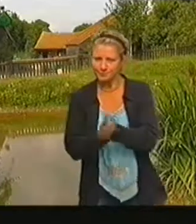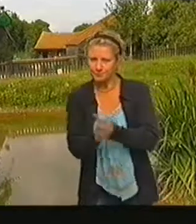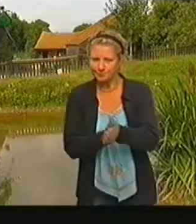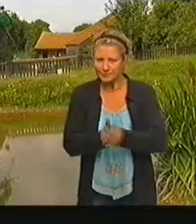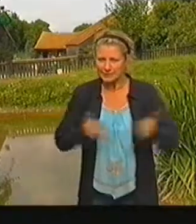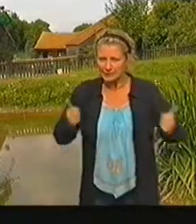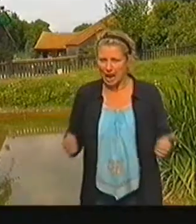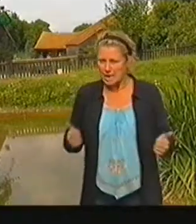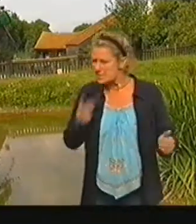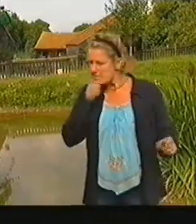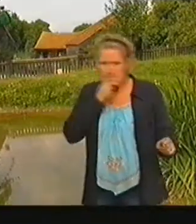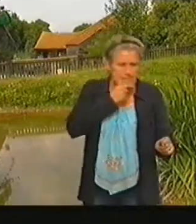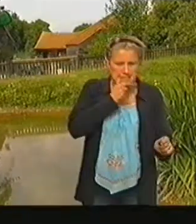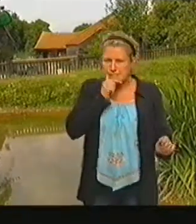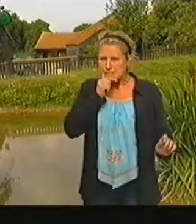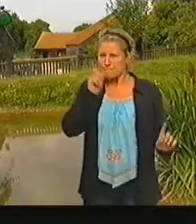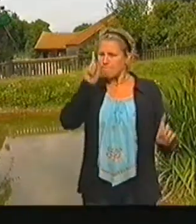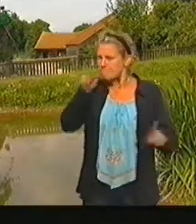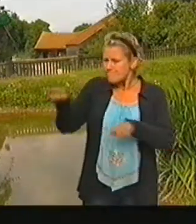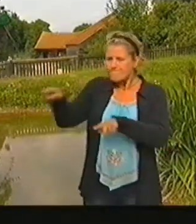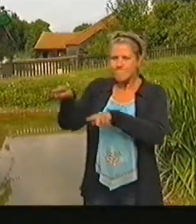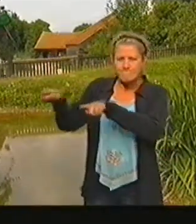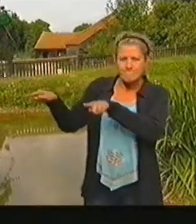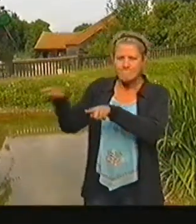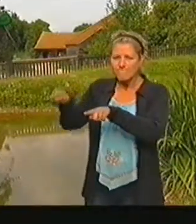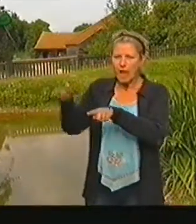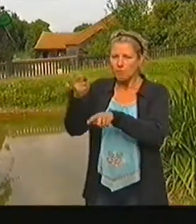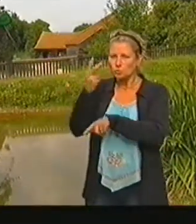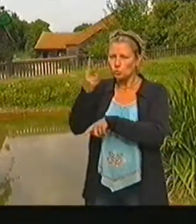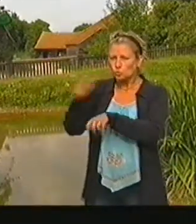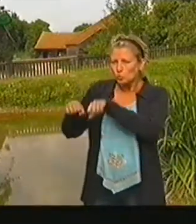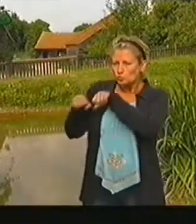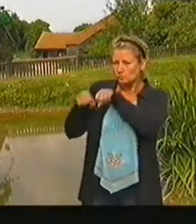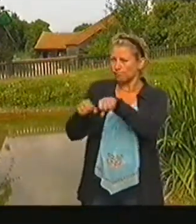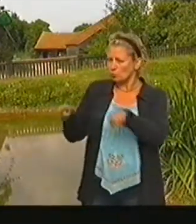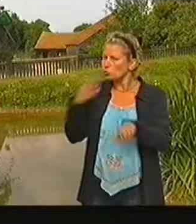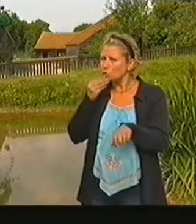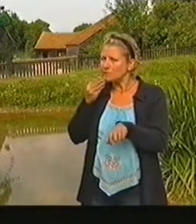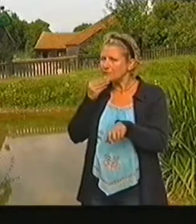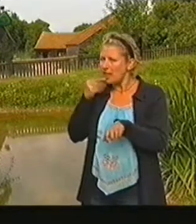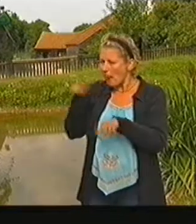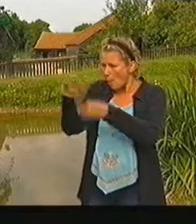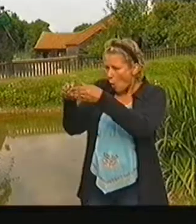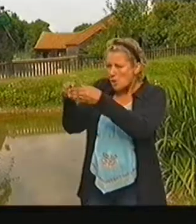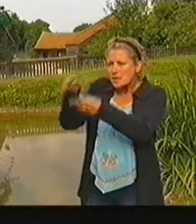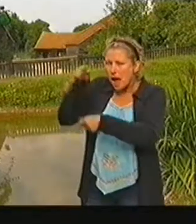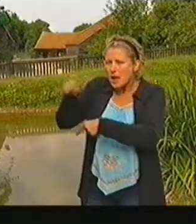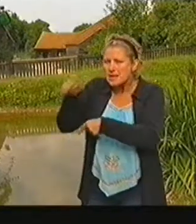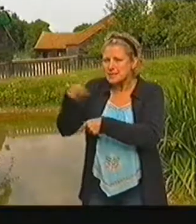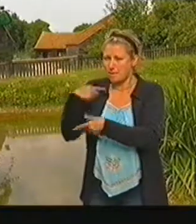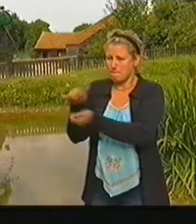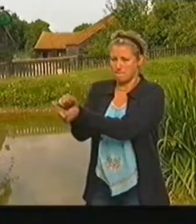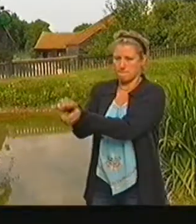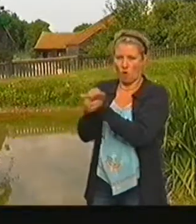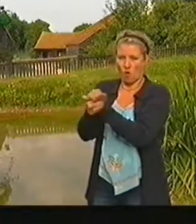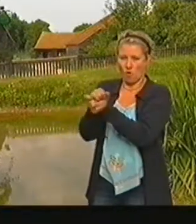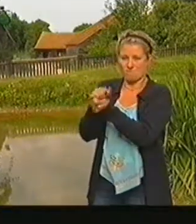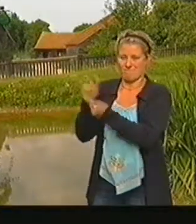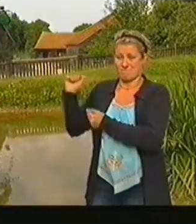shining like stars. "And now," said Mr. Fox, "we shall have to borrow from our friend Bunce